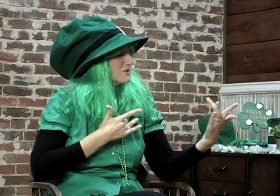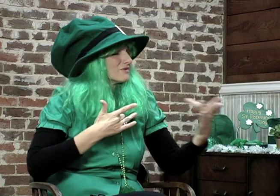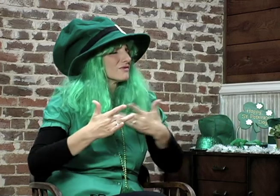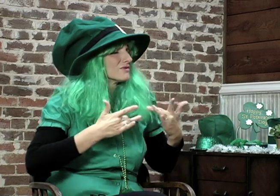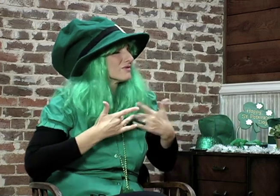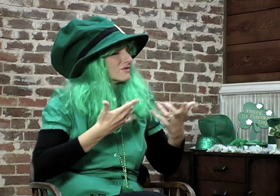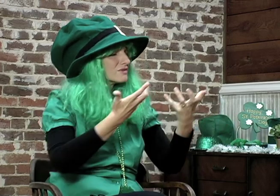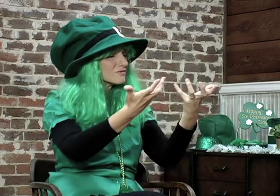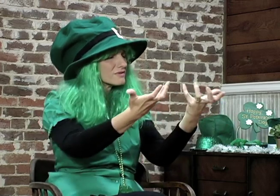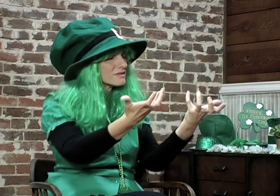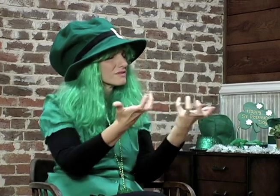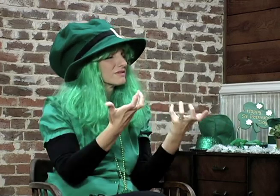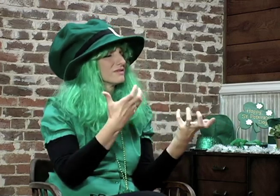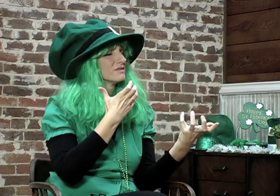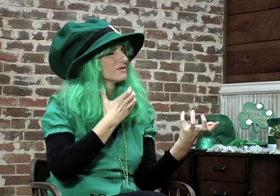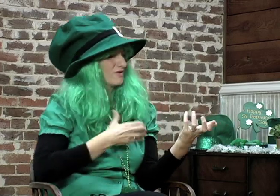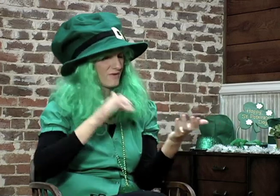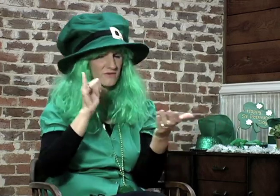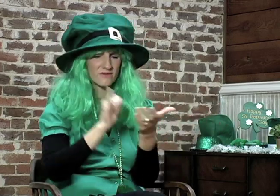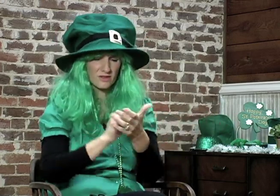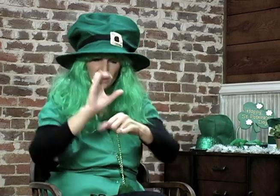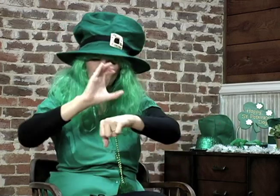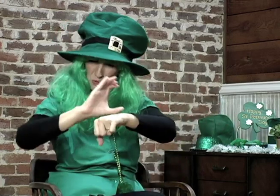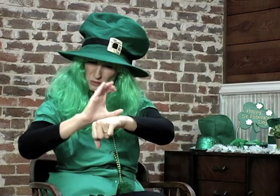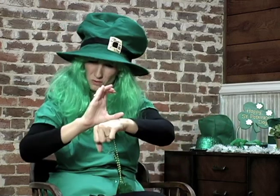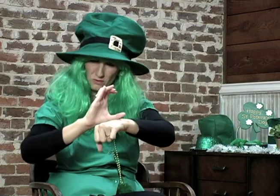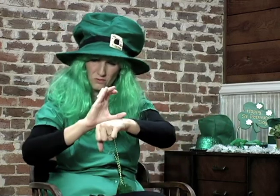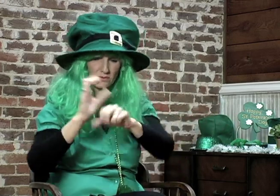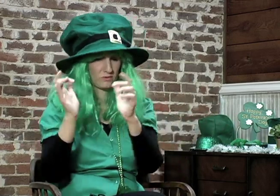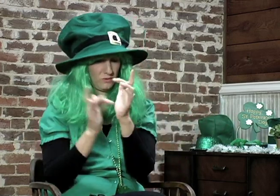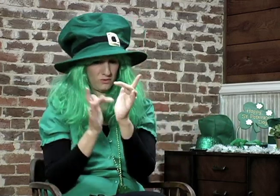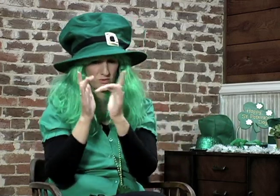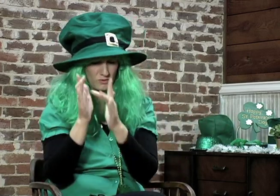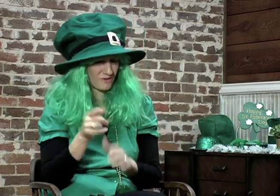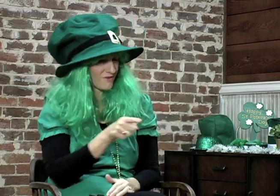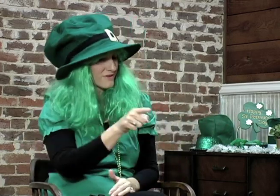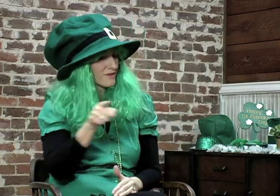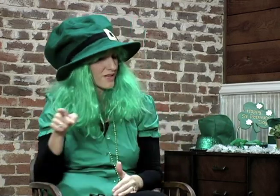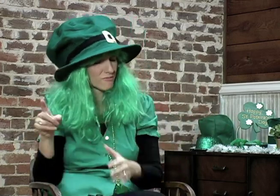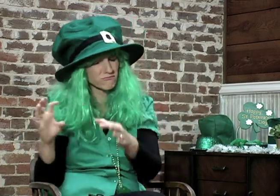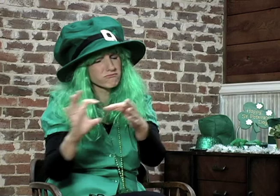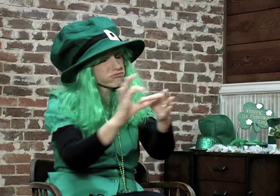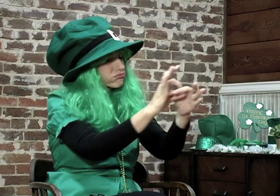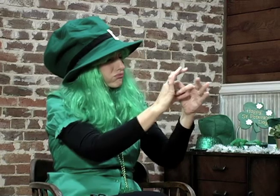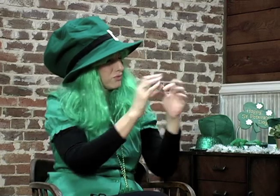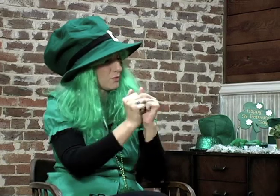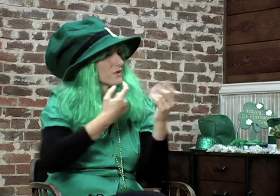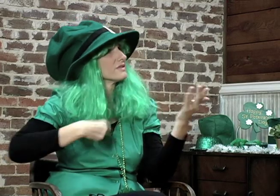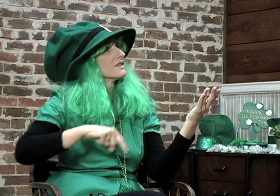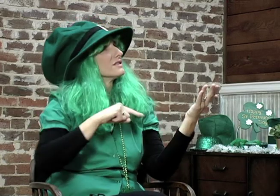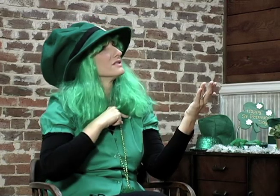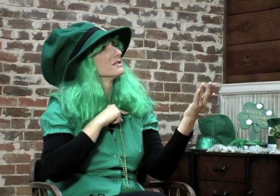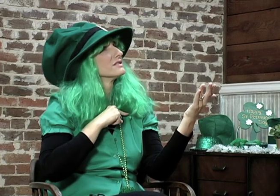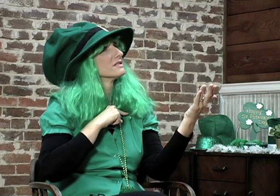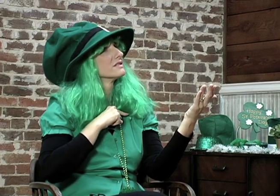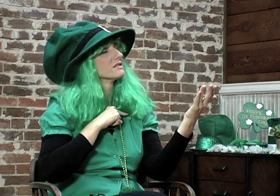Oh, but I have concerns. I have concerns that the church, the Christians, that they live in